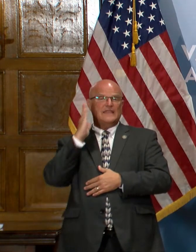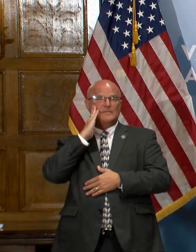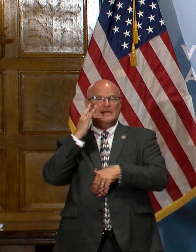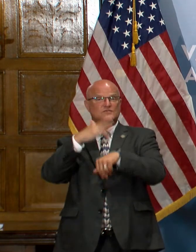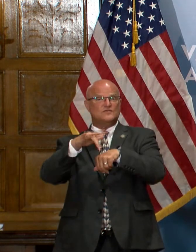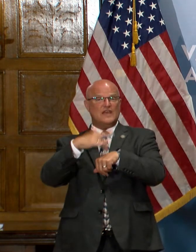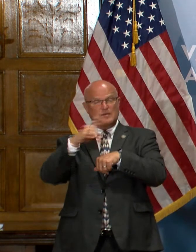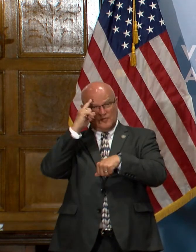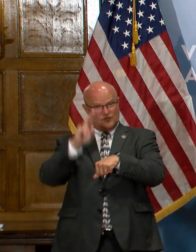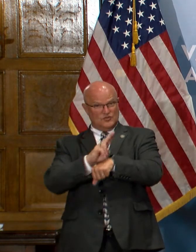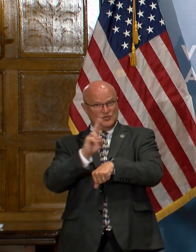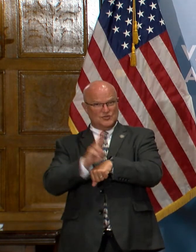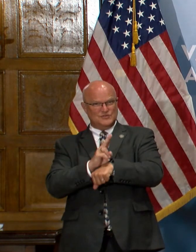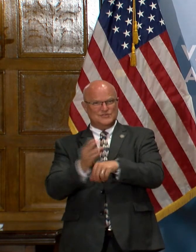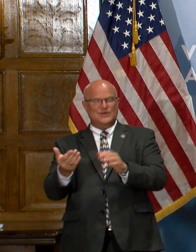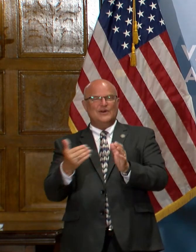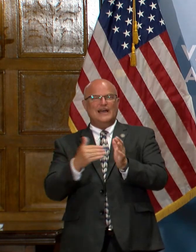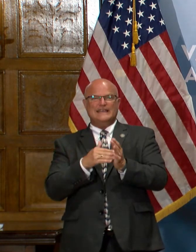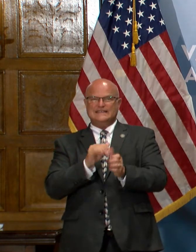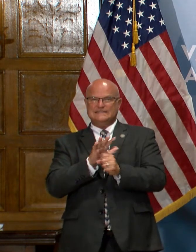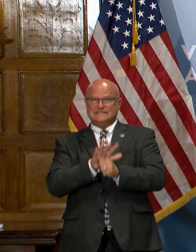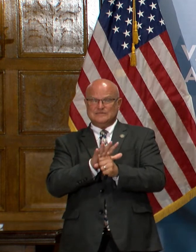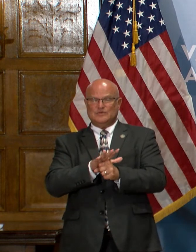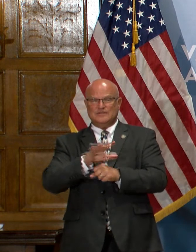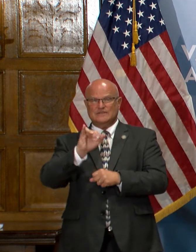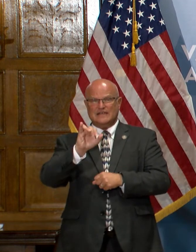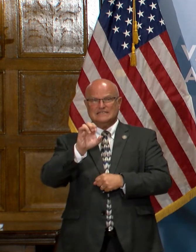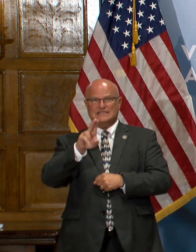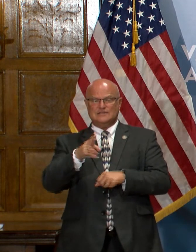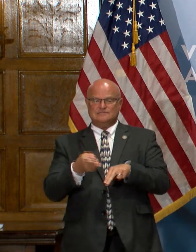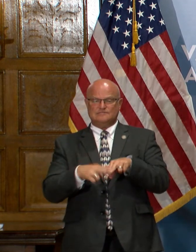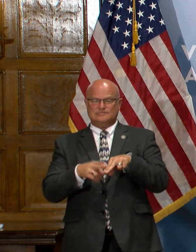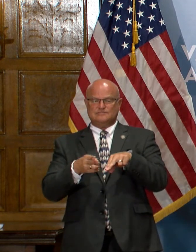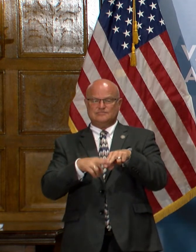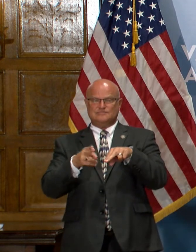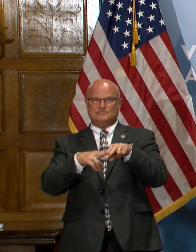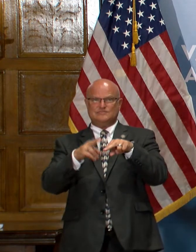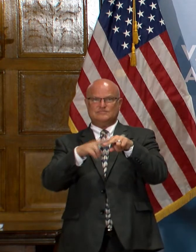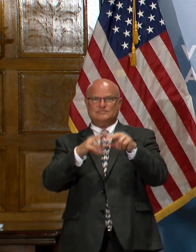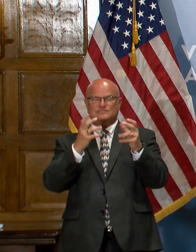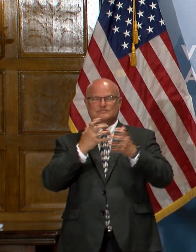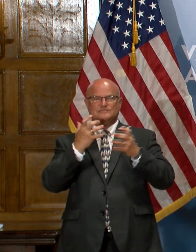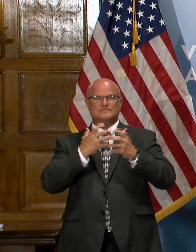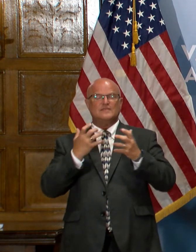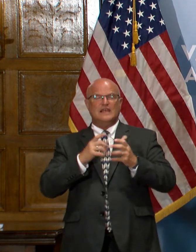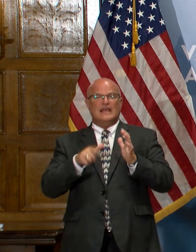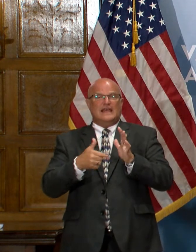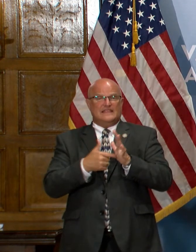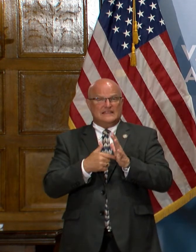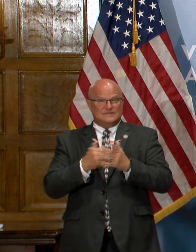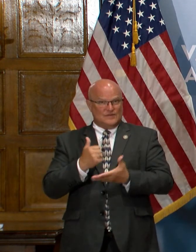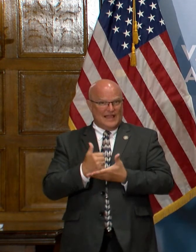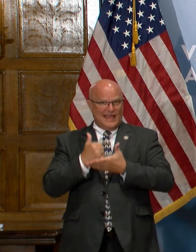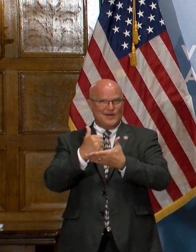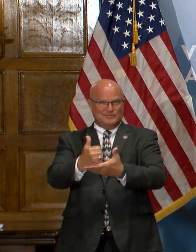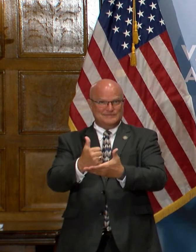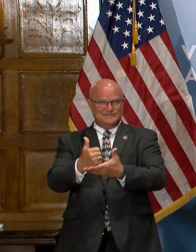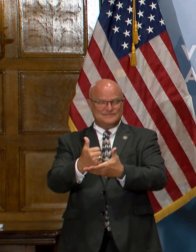still available for use. So again, the pressure on ICU continues to be really severe, and this will be very